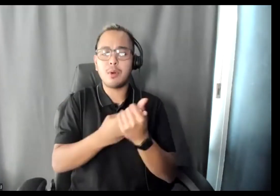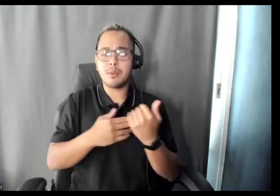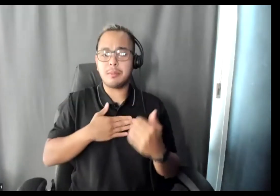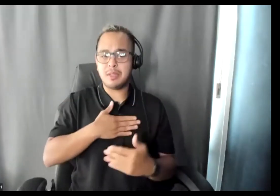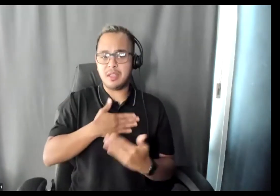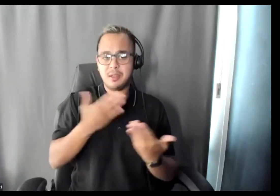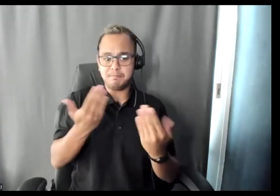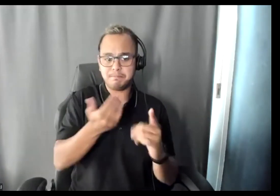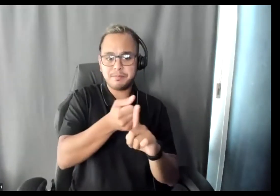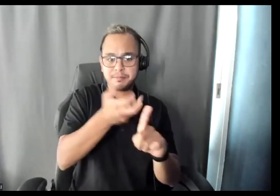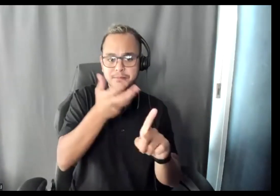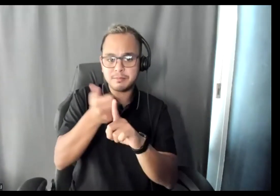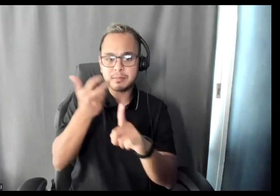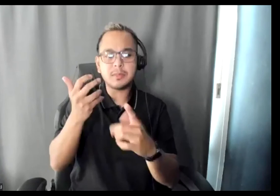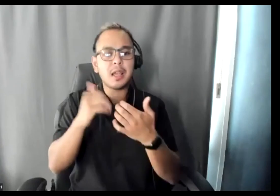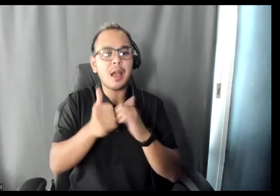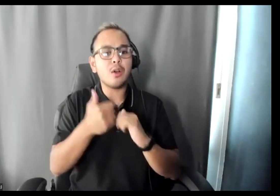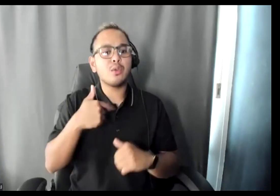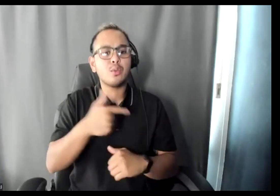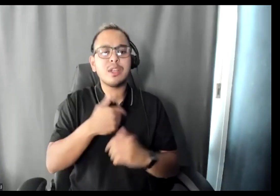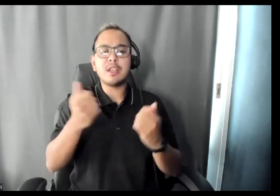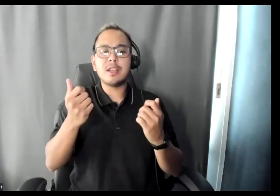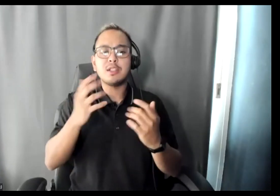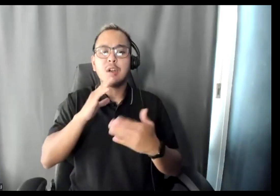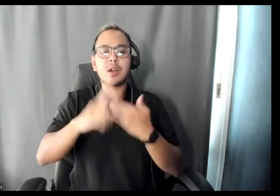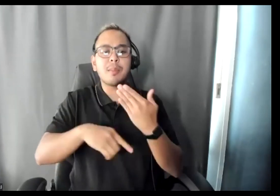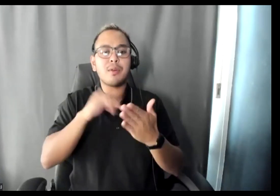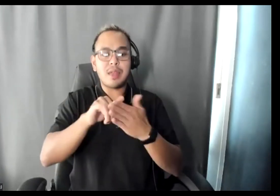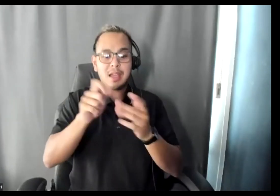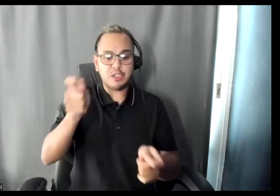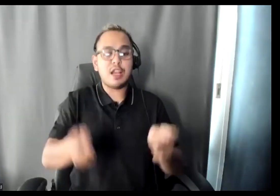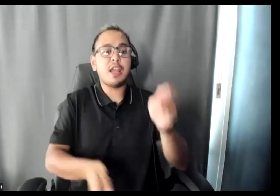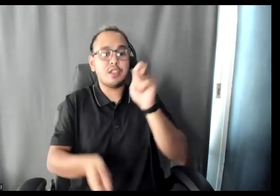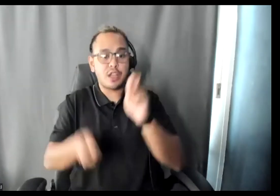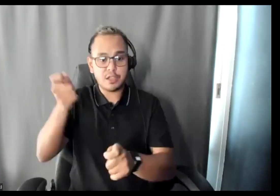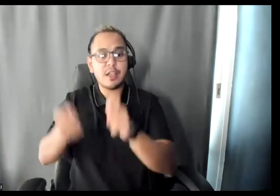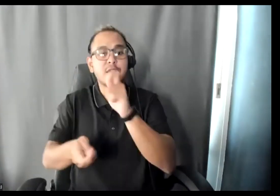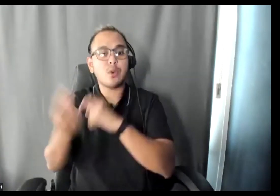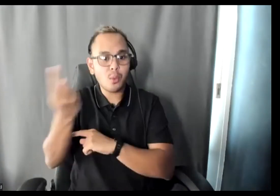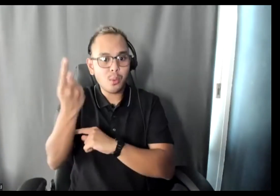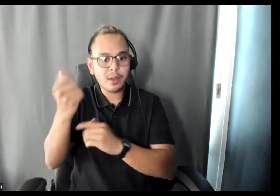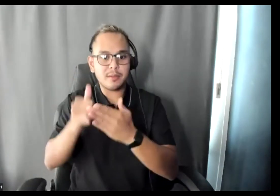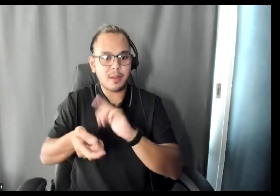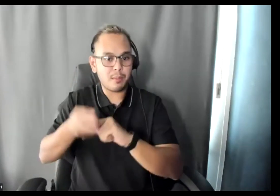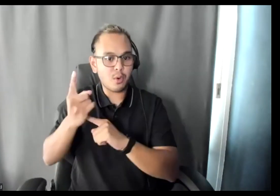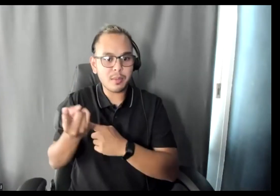how we speak to the dynamism of the moment and help folks, you know, think about this.